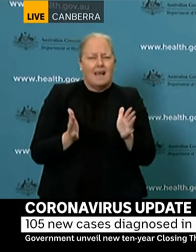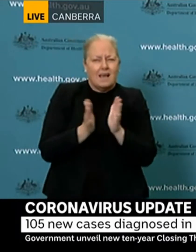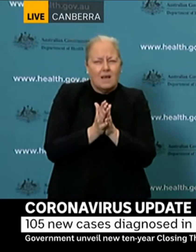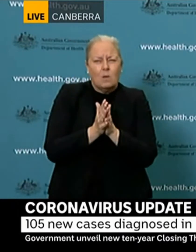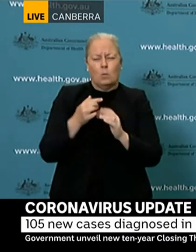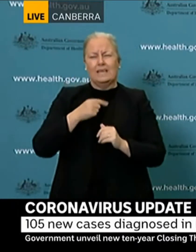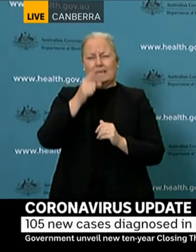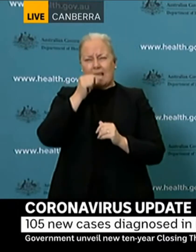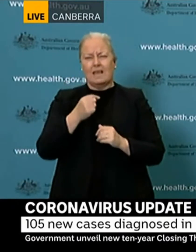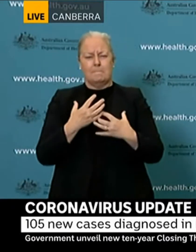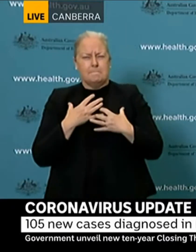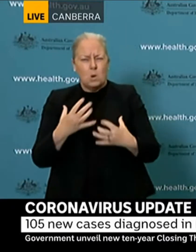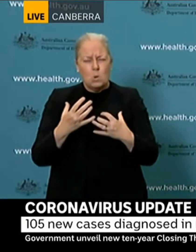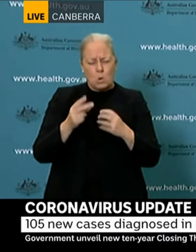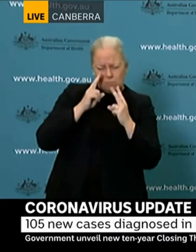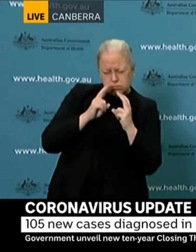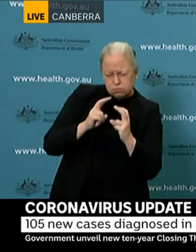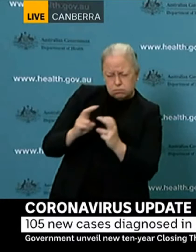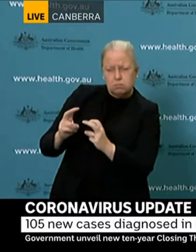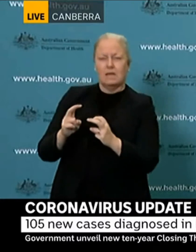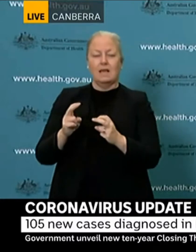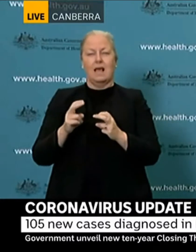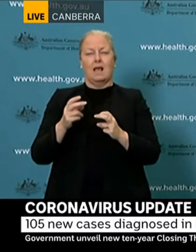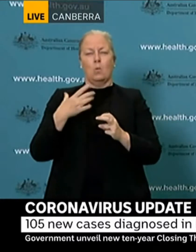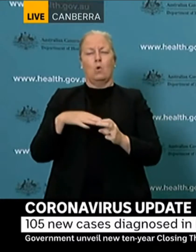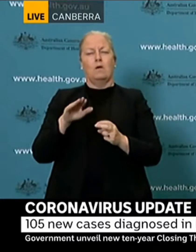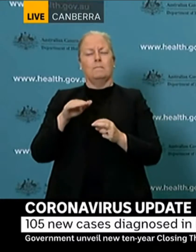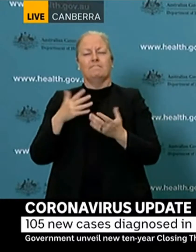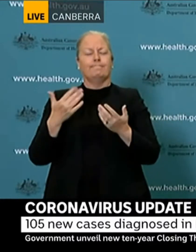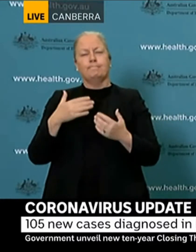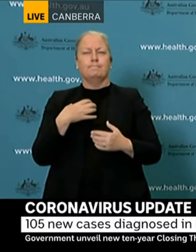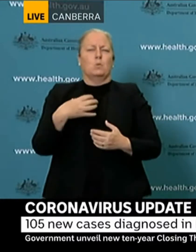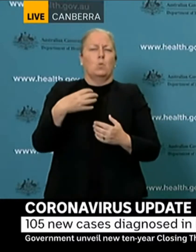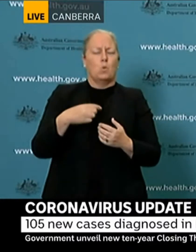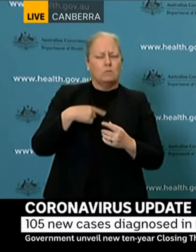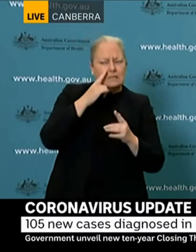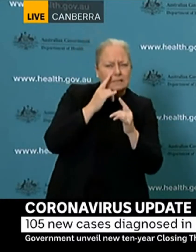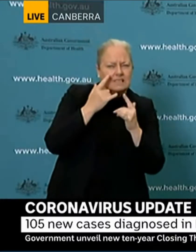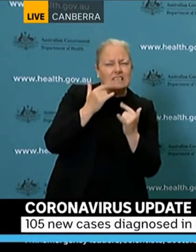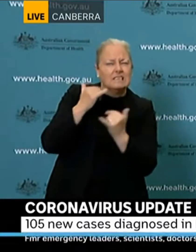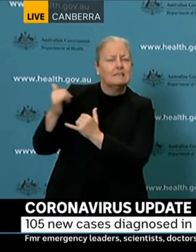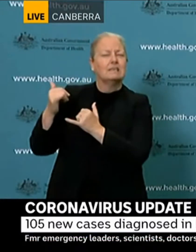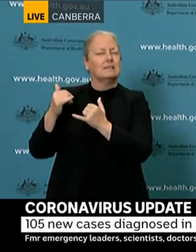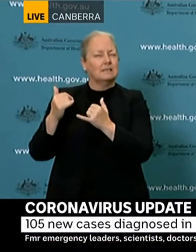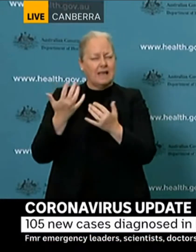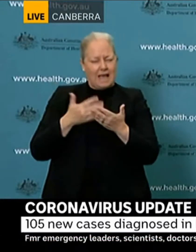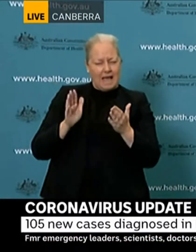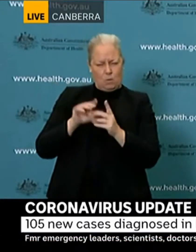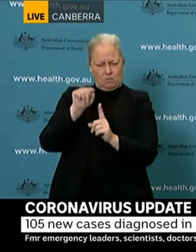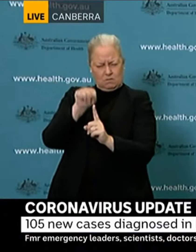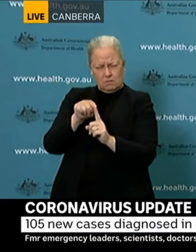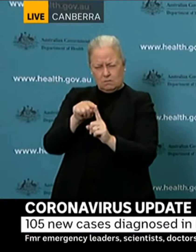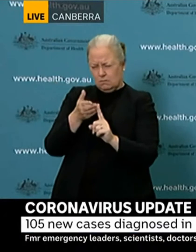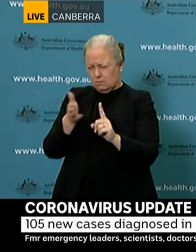that contact tracing effort, that increasing the testing, improving the case finding, contact tracing